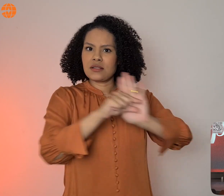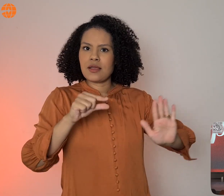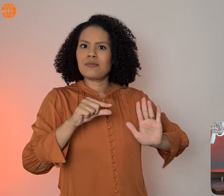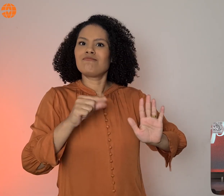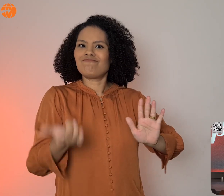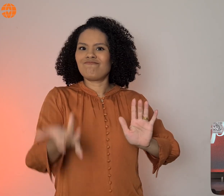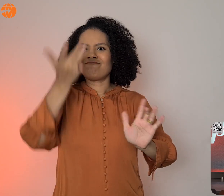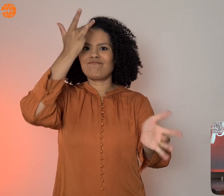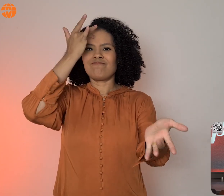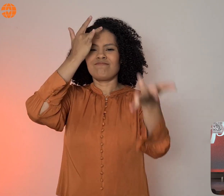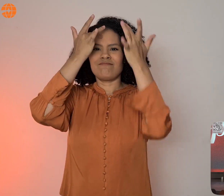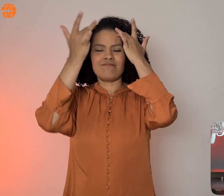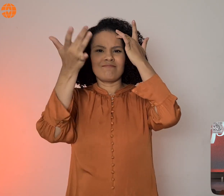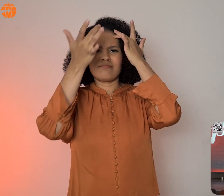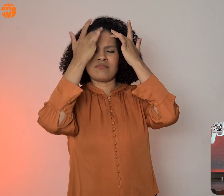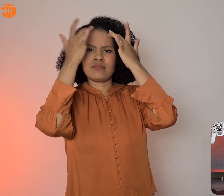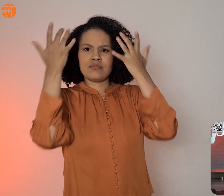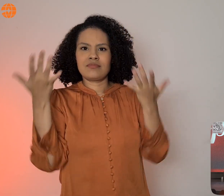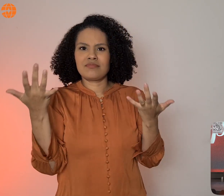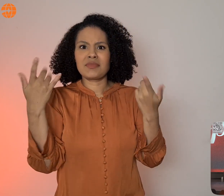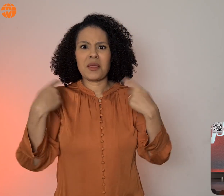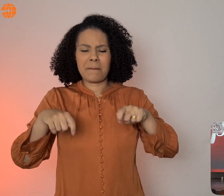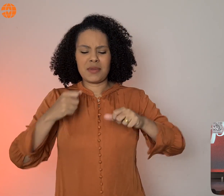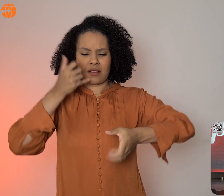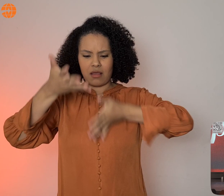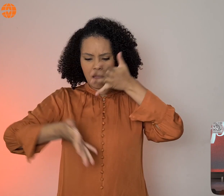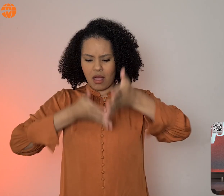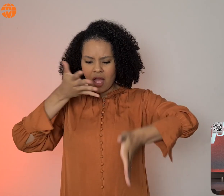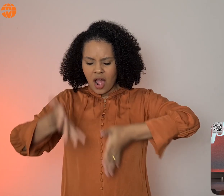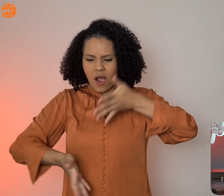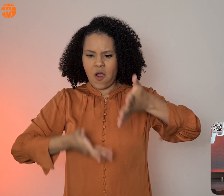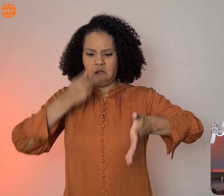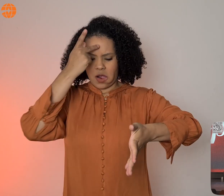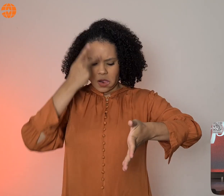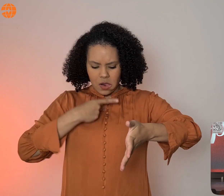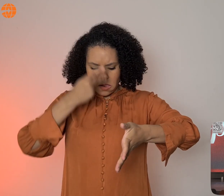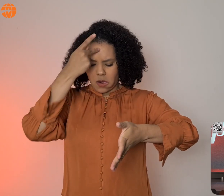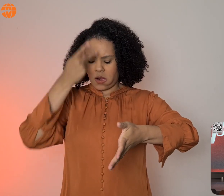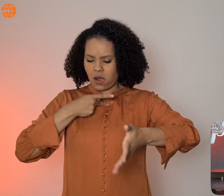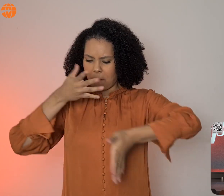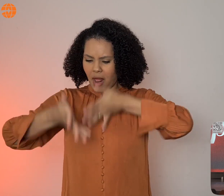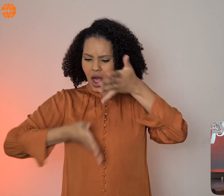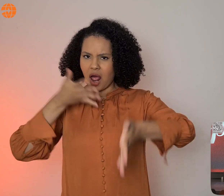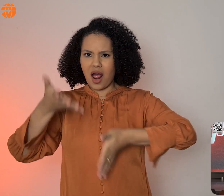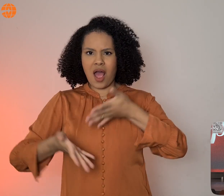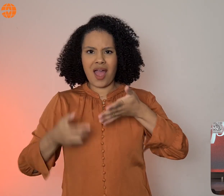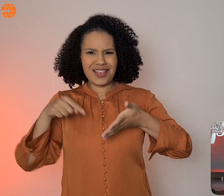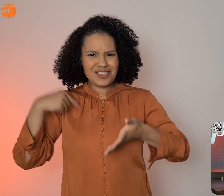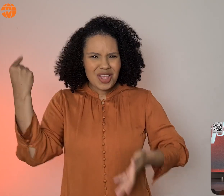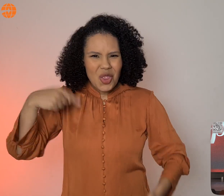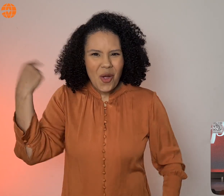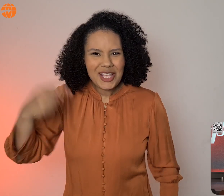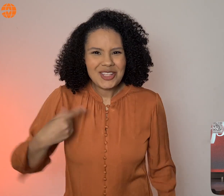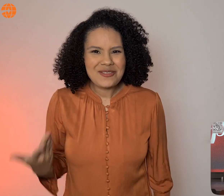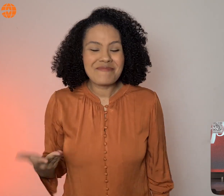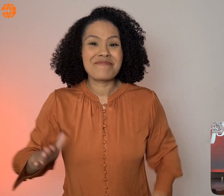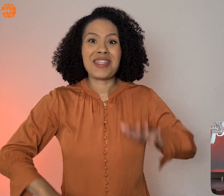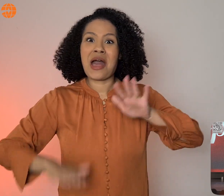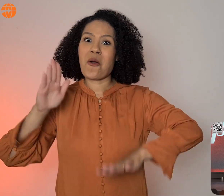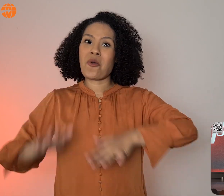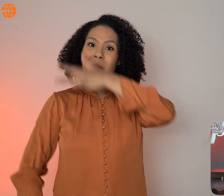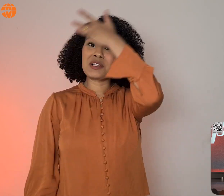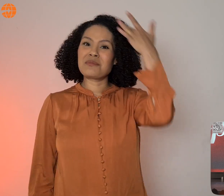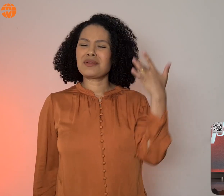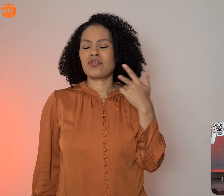to yourself. E comece a falar com você mesmo. Is this crazy? Isso é um pouco doido? You know, they say that it is kind of crazy when you talk to yourself. Algumas